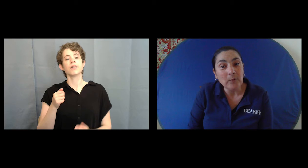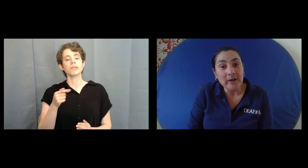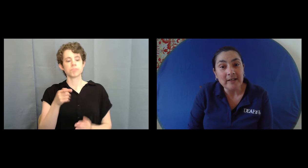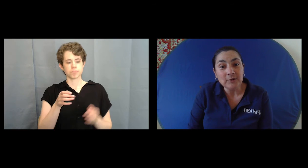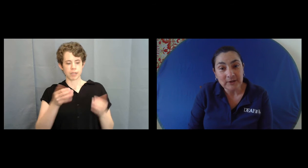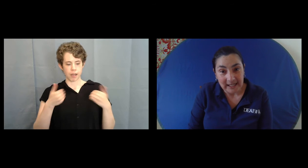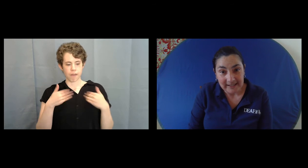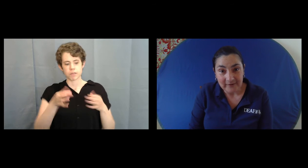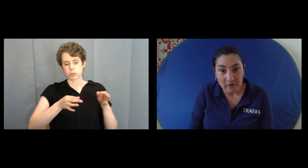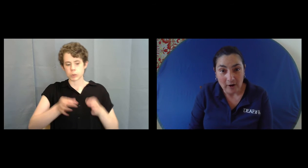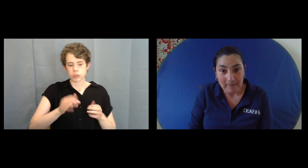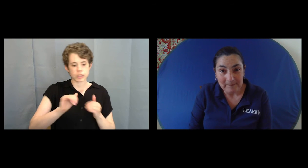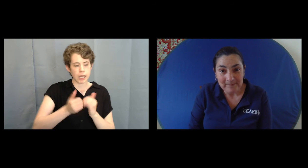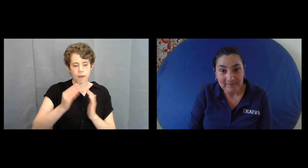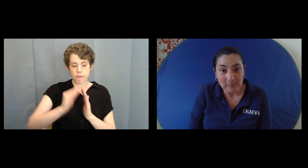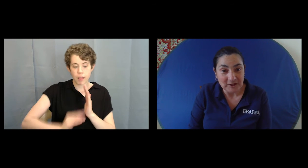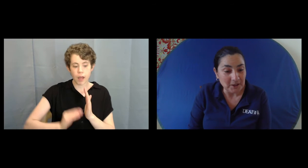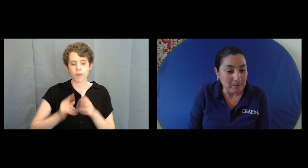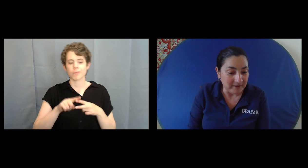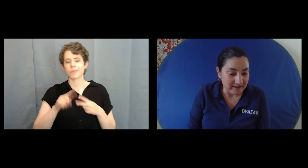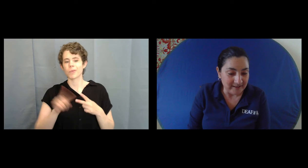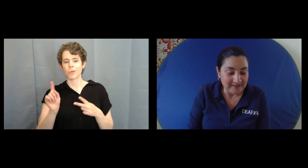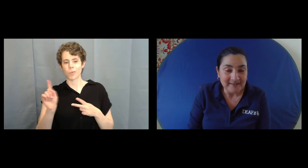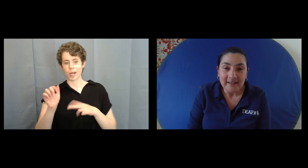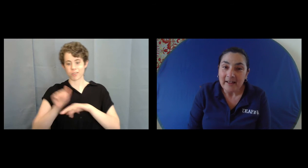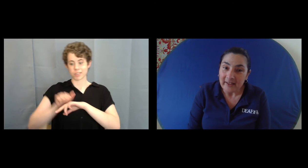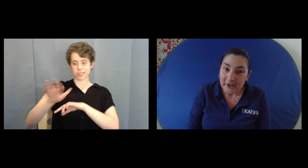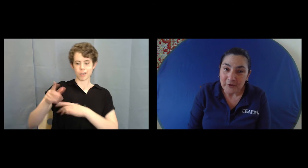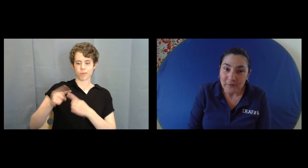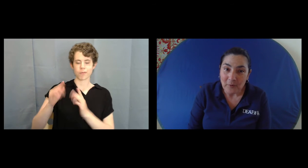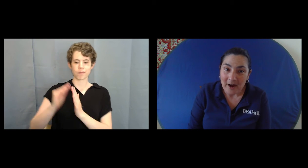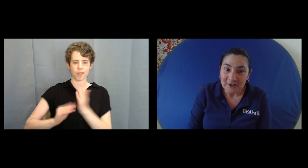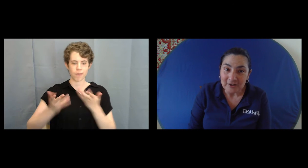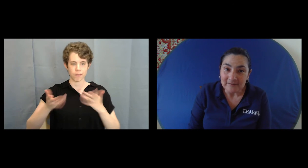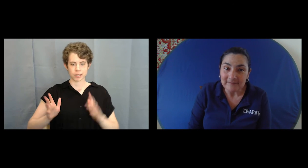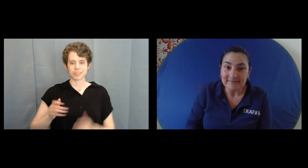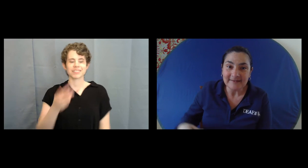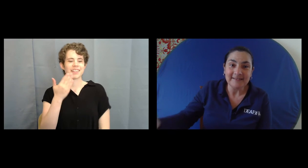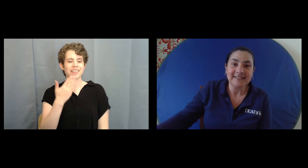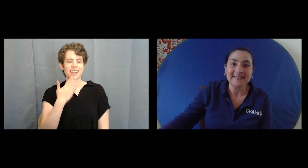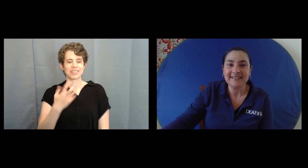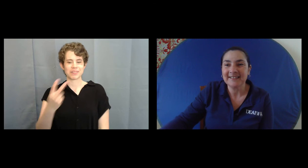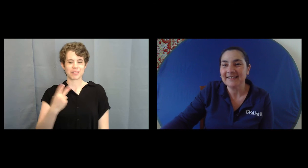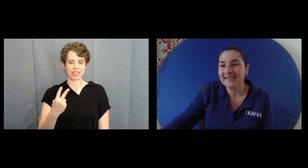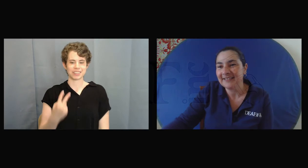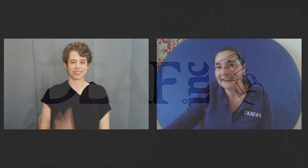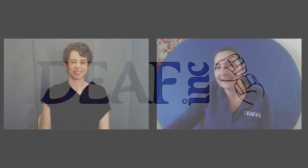as well as where to send the form once completed. Thank you for watching.